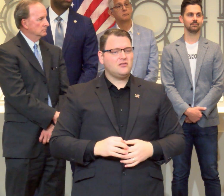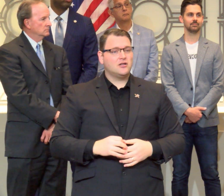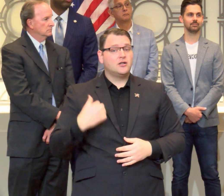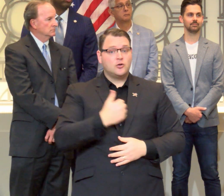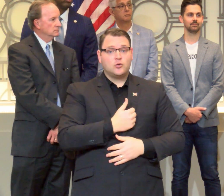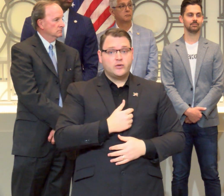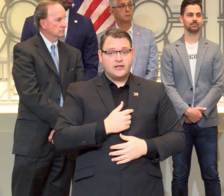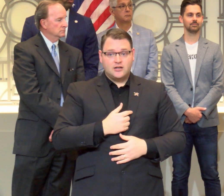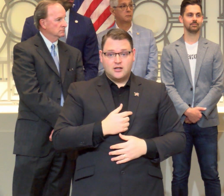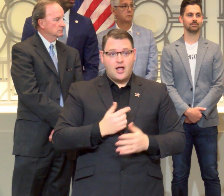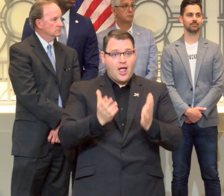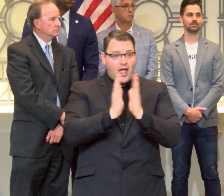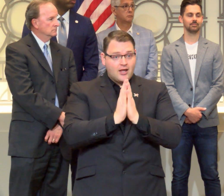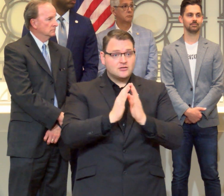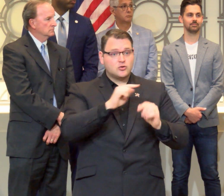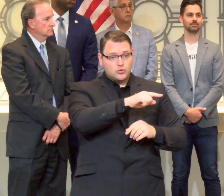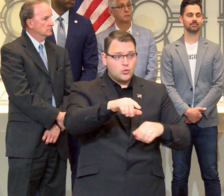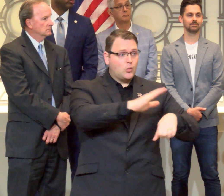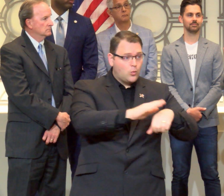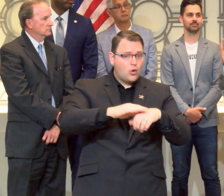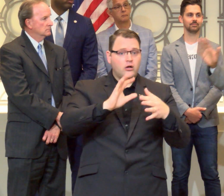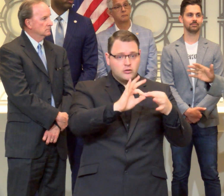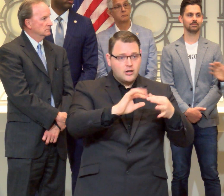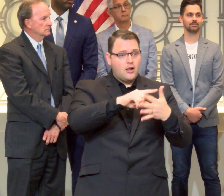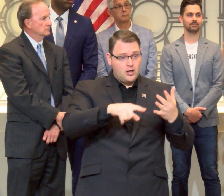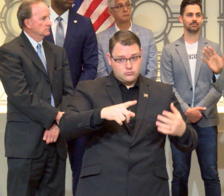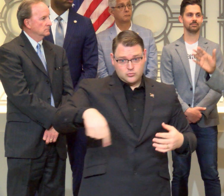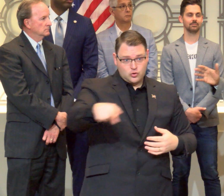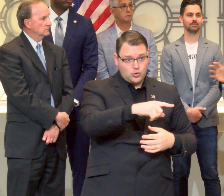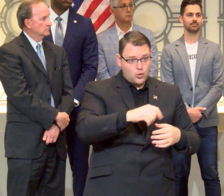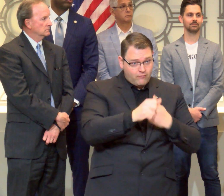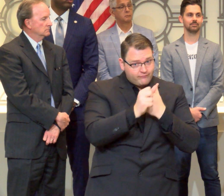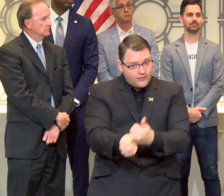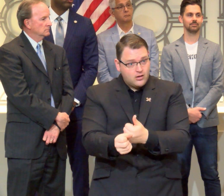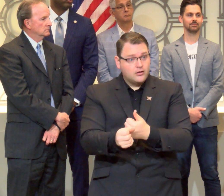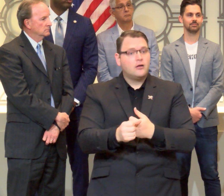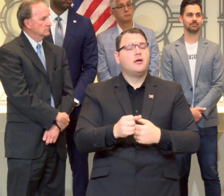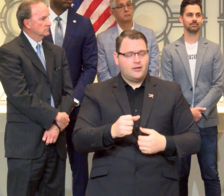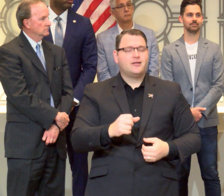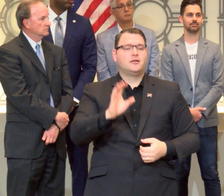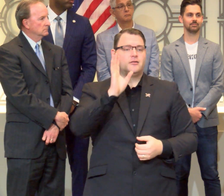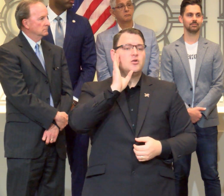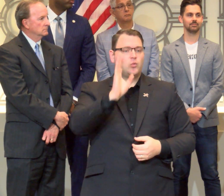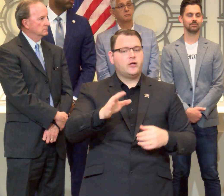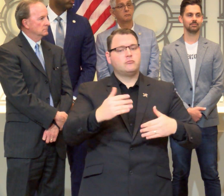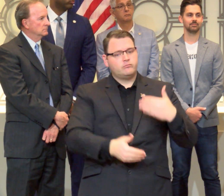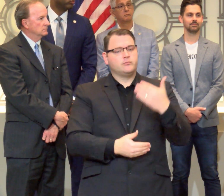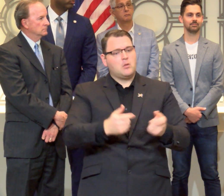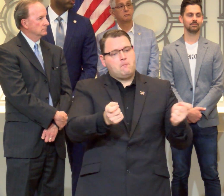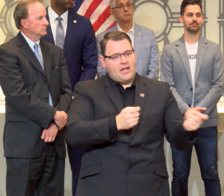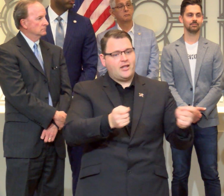do, then we can manage this without going to the far extremes, okay? We're trying to do everything we